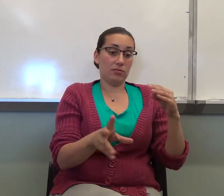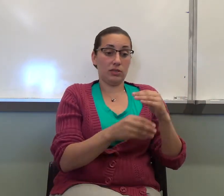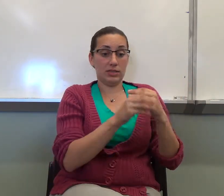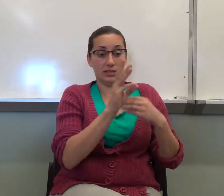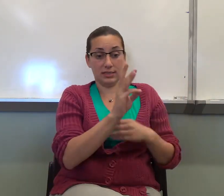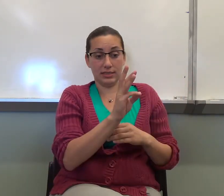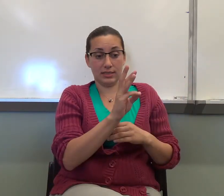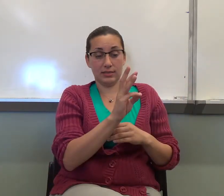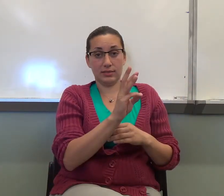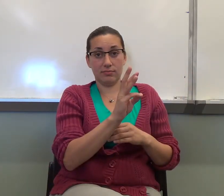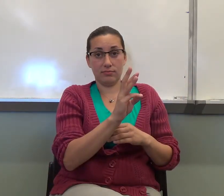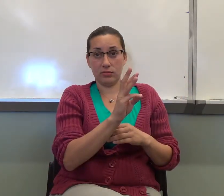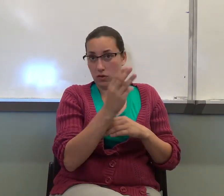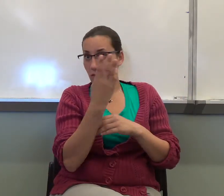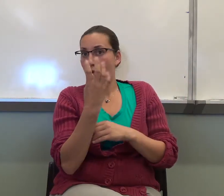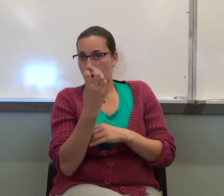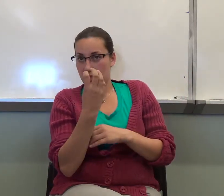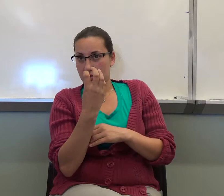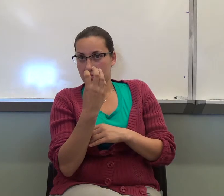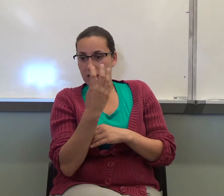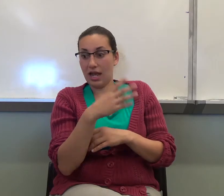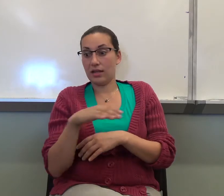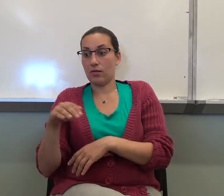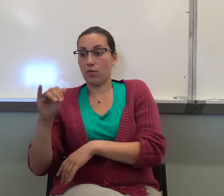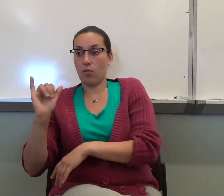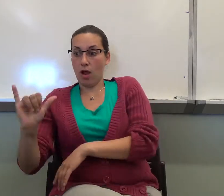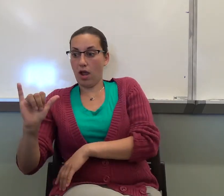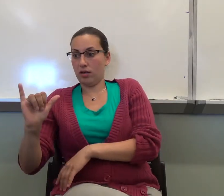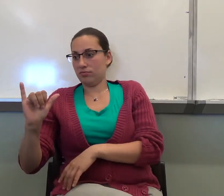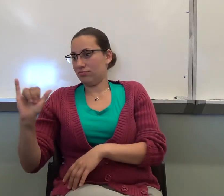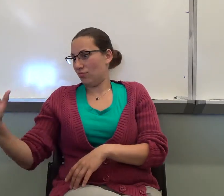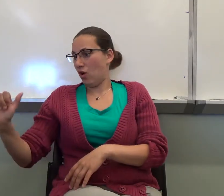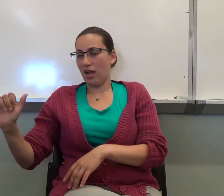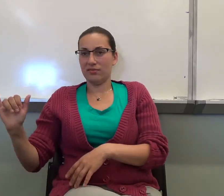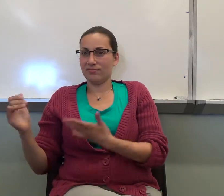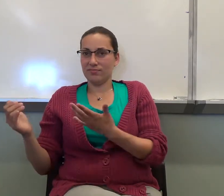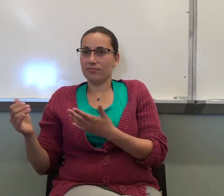So with like terms, you can always use distributive law